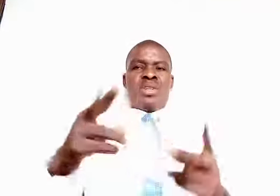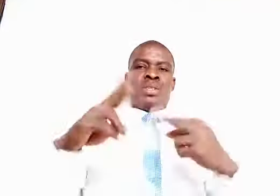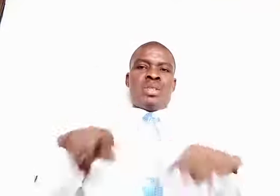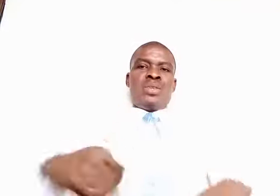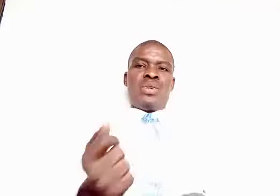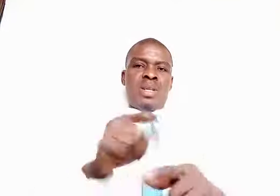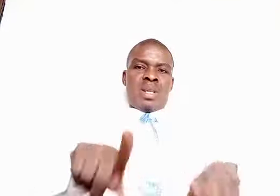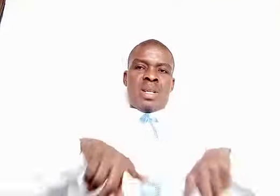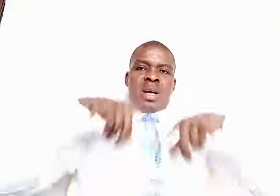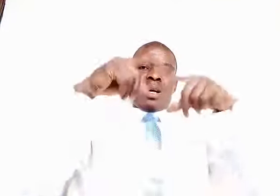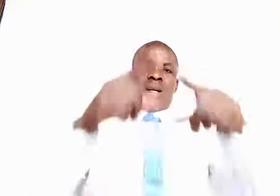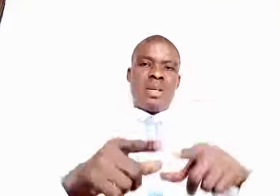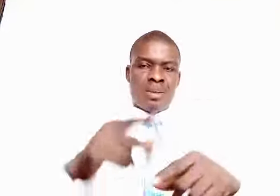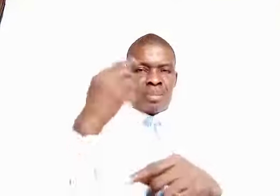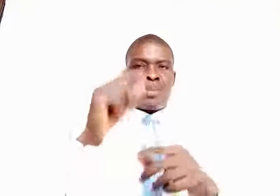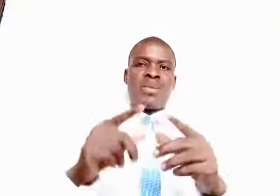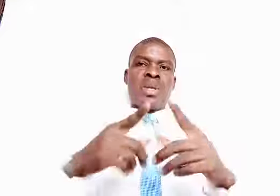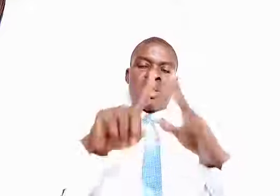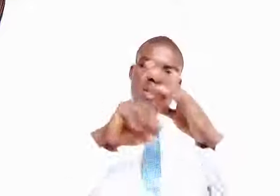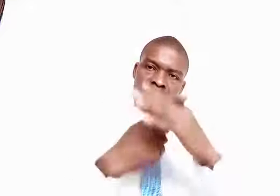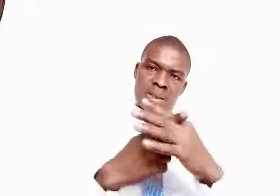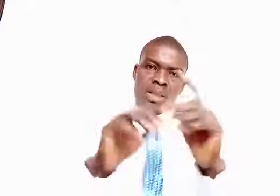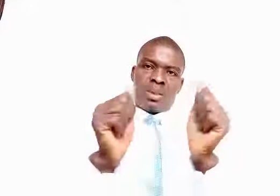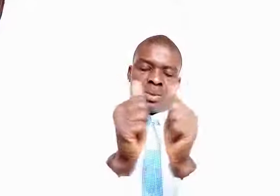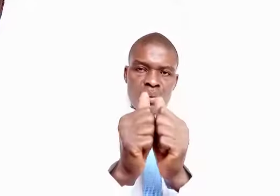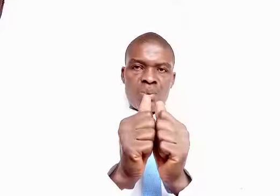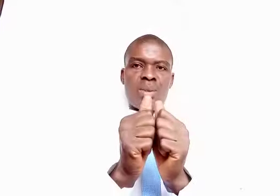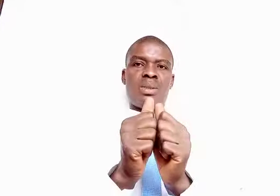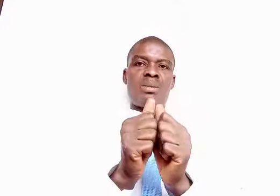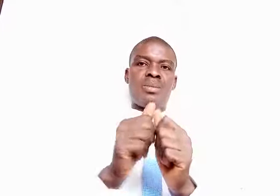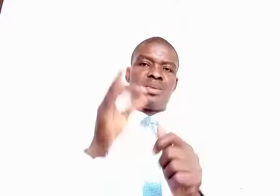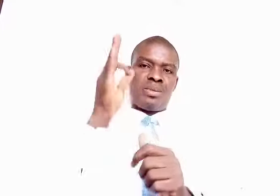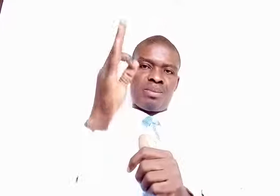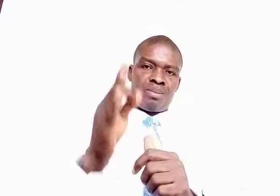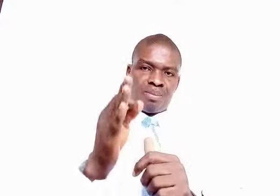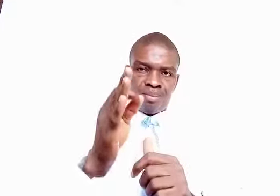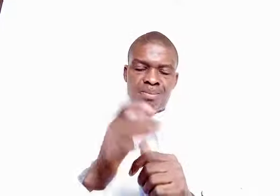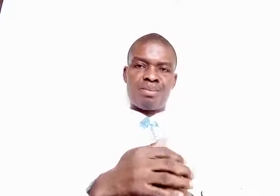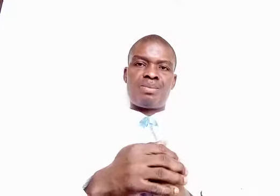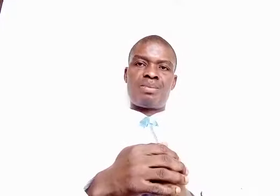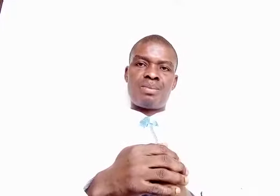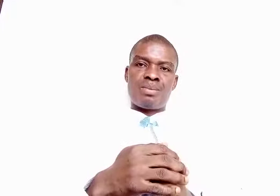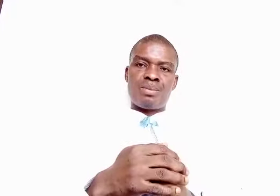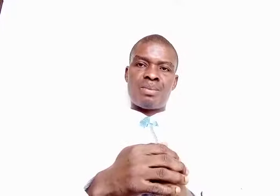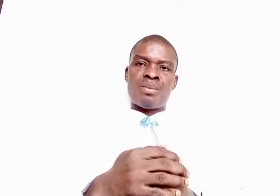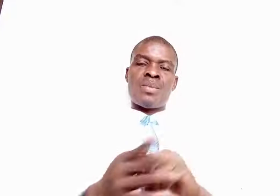experiences. Let's now begin to undertake a review of features of poetry. Features of